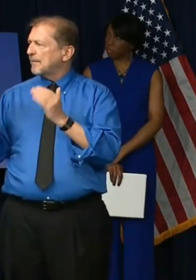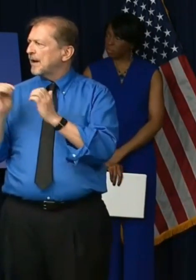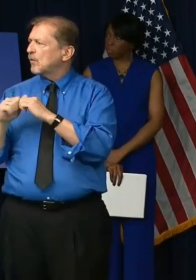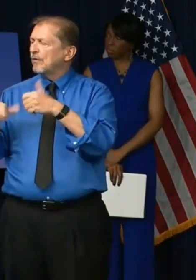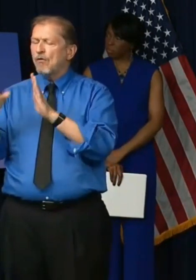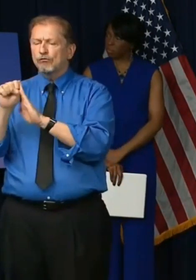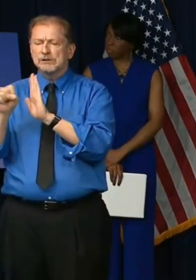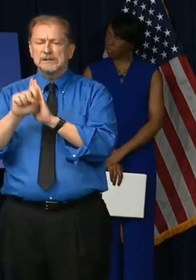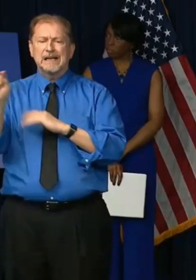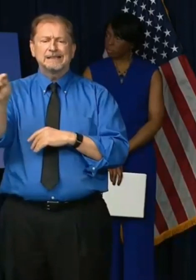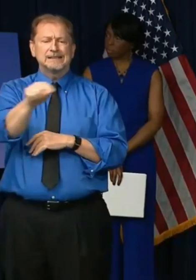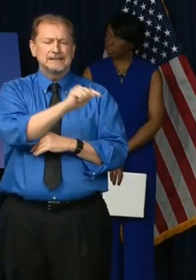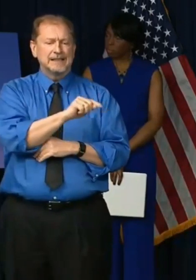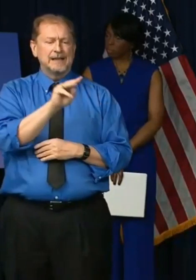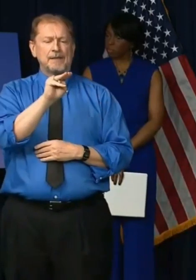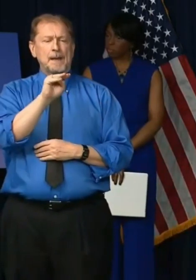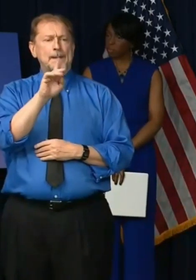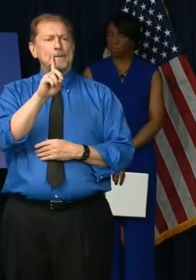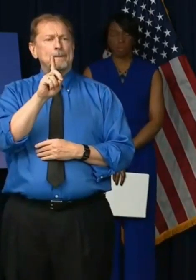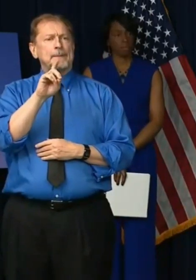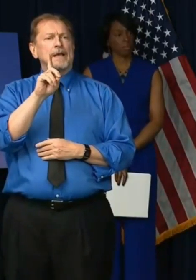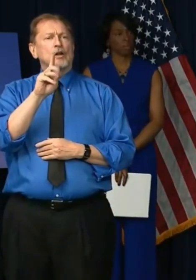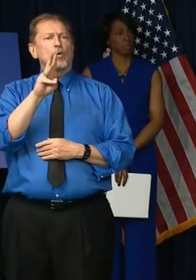PAC when it comes to reopening the economy?